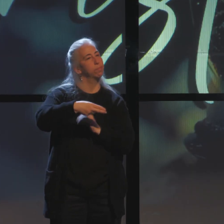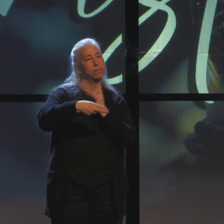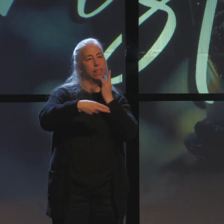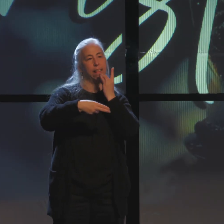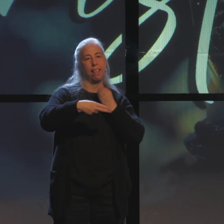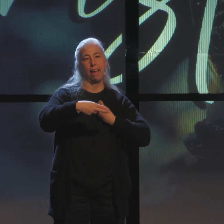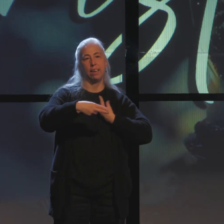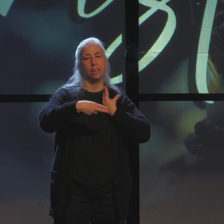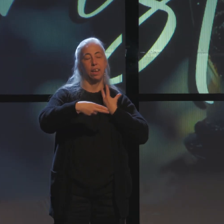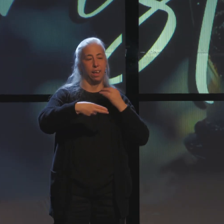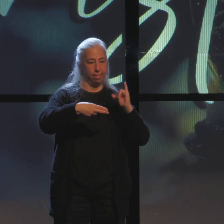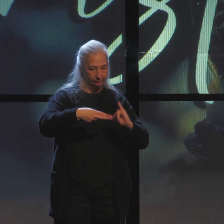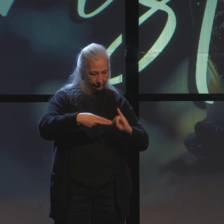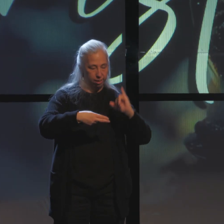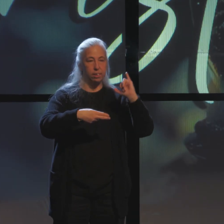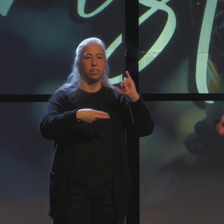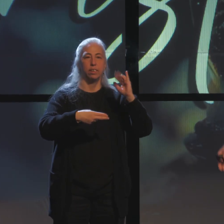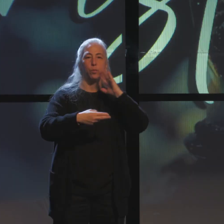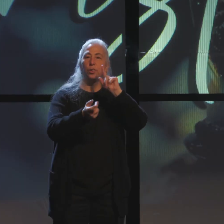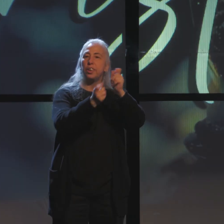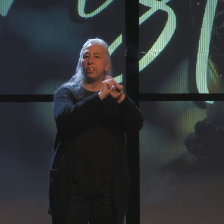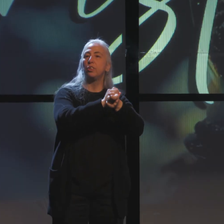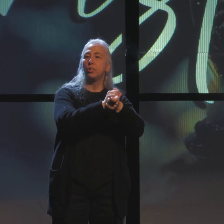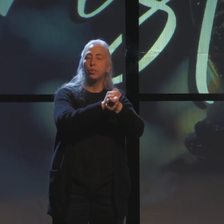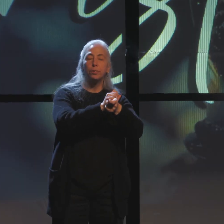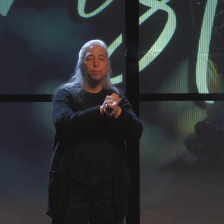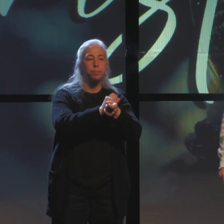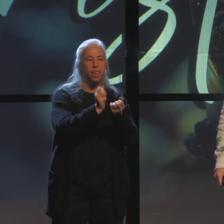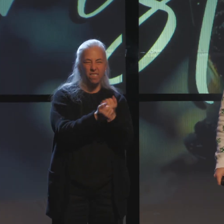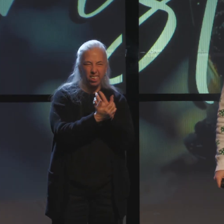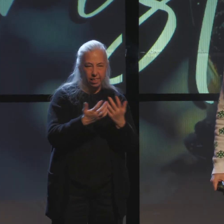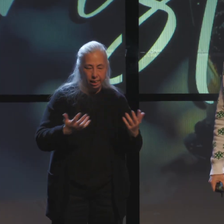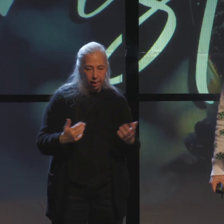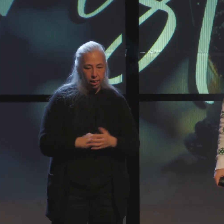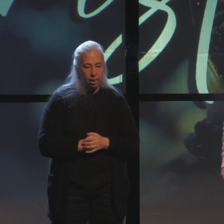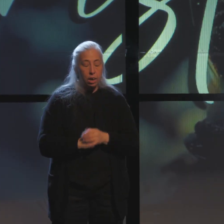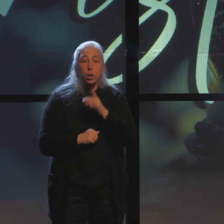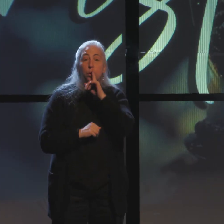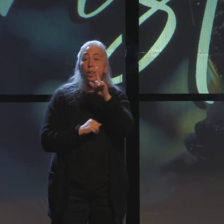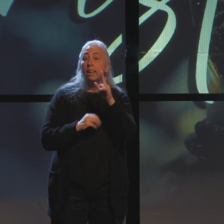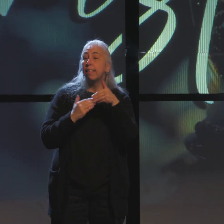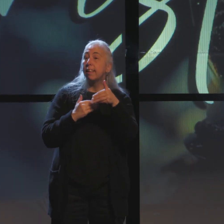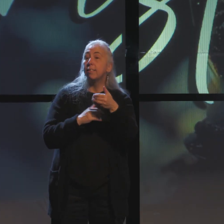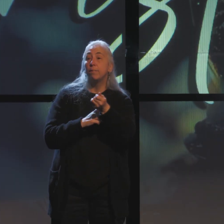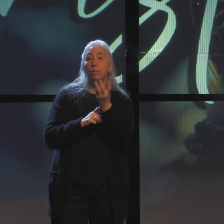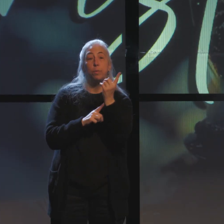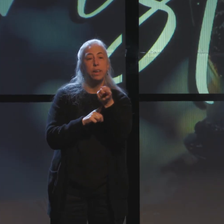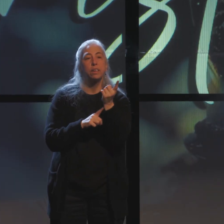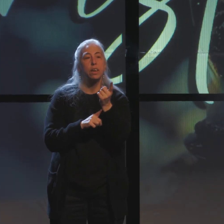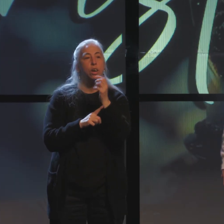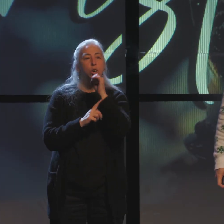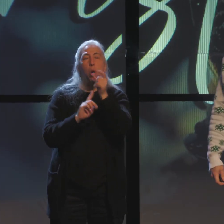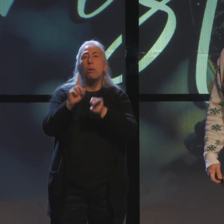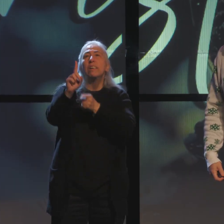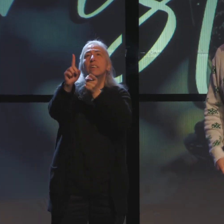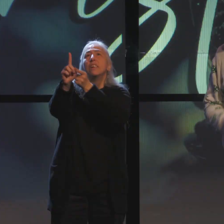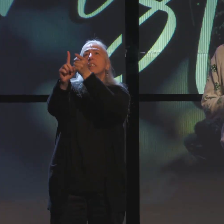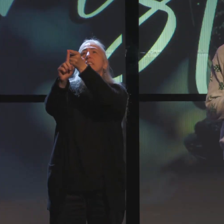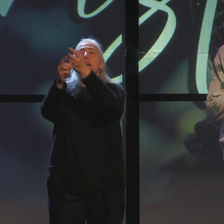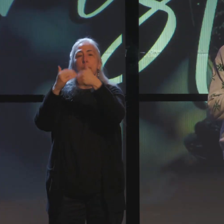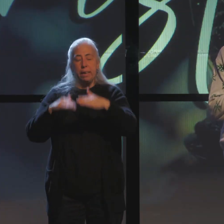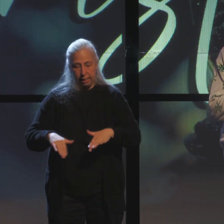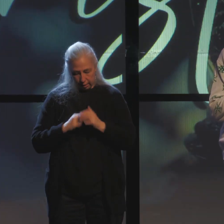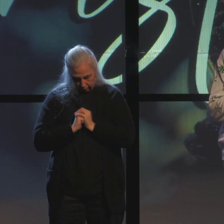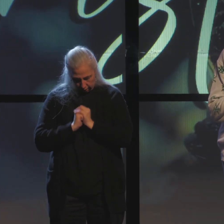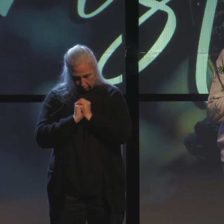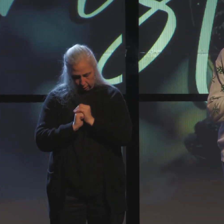everything. And so I want to invite you in the next few moments, don't strive for peace. Don't sit there and pray for it. Give me